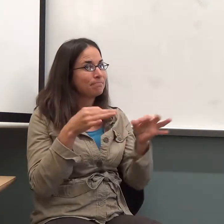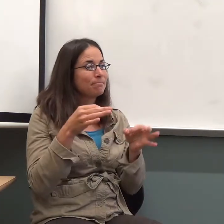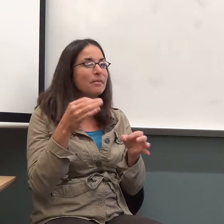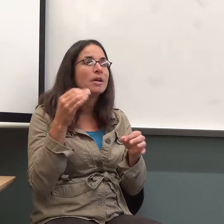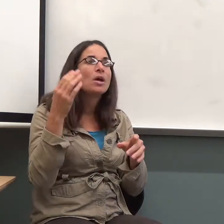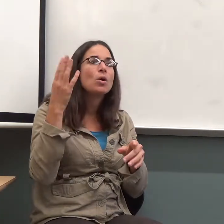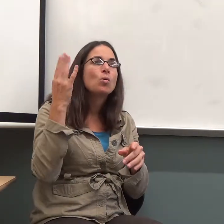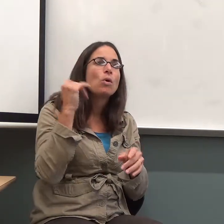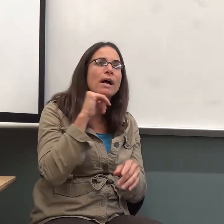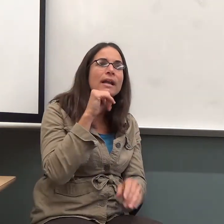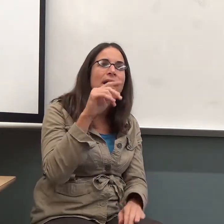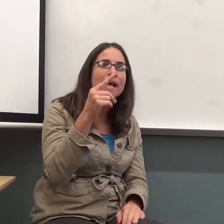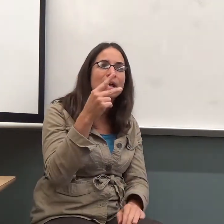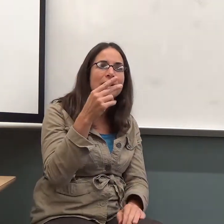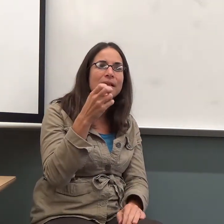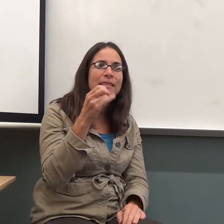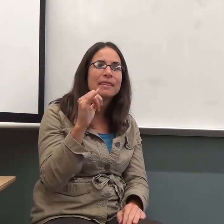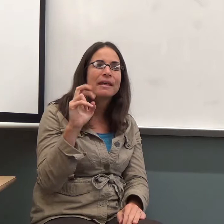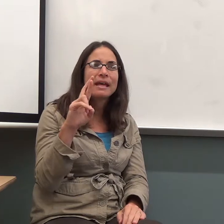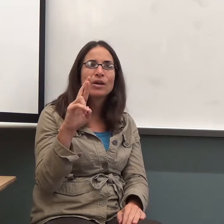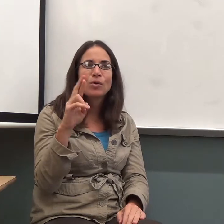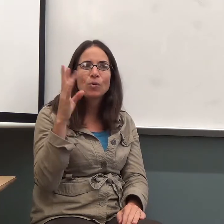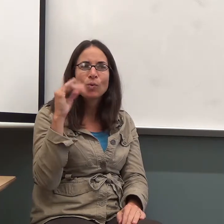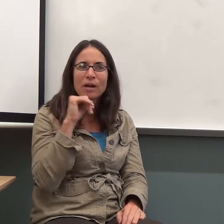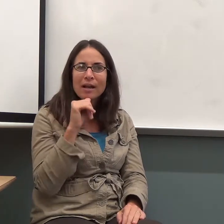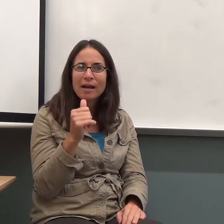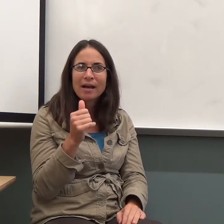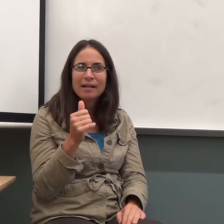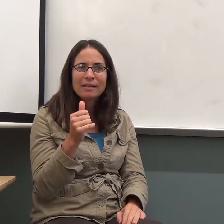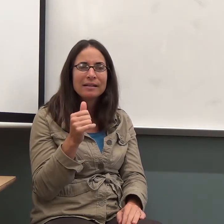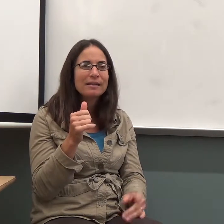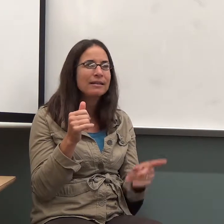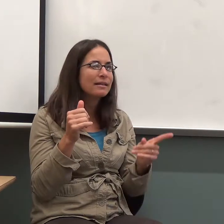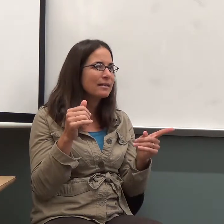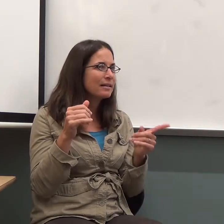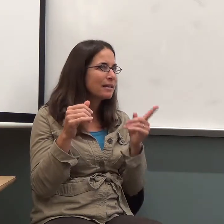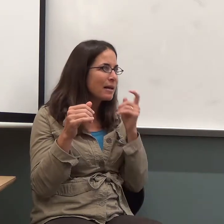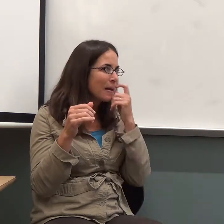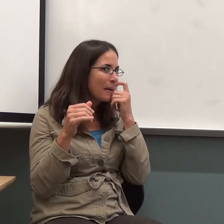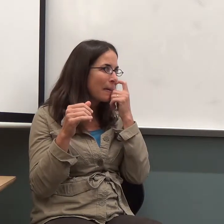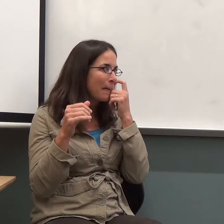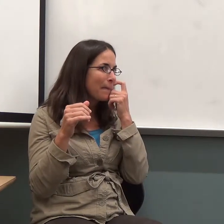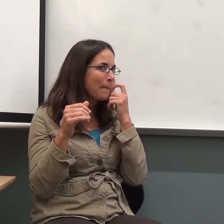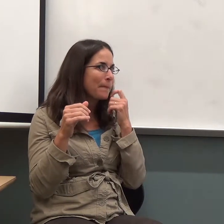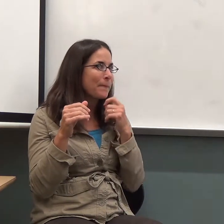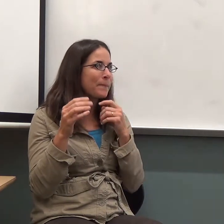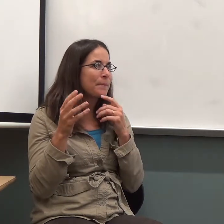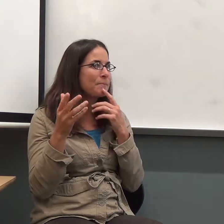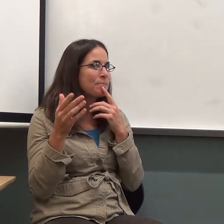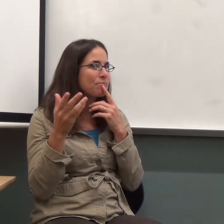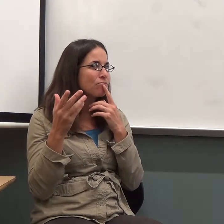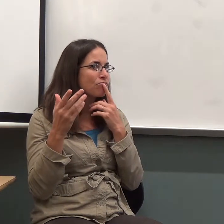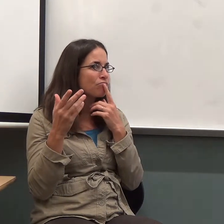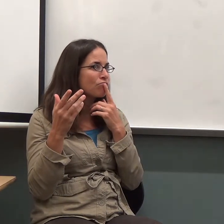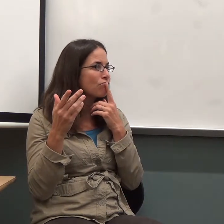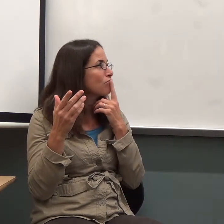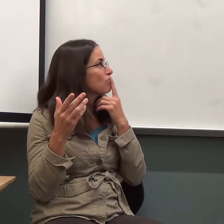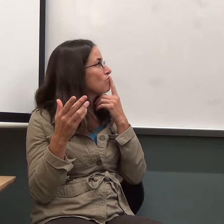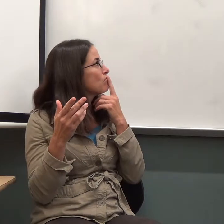say their steering wheel? because it's not, It's not plural. Another option is the.